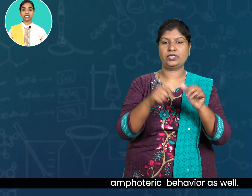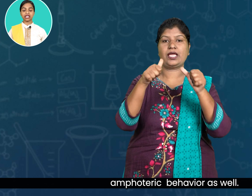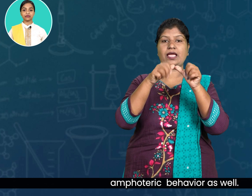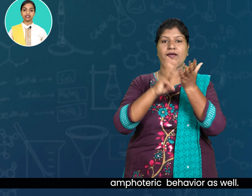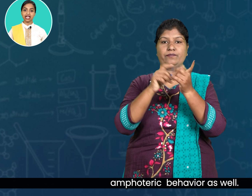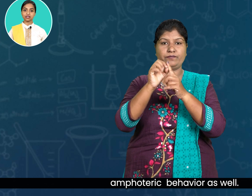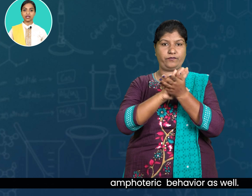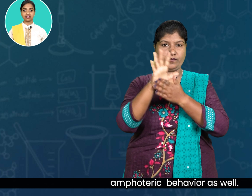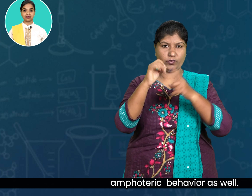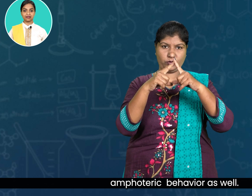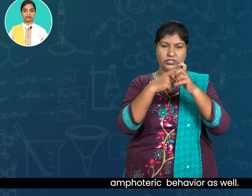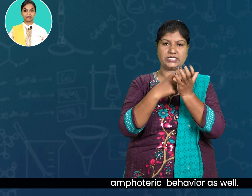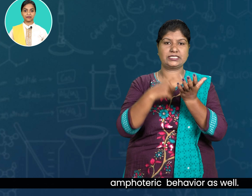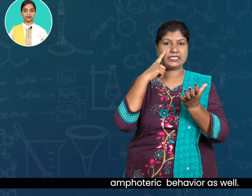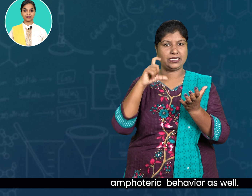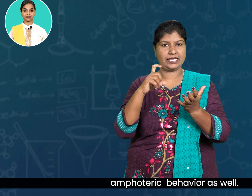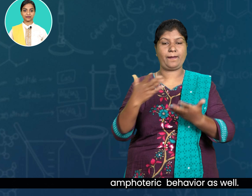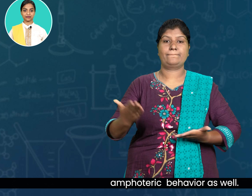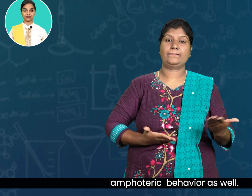amphoteric behavior as well.